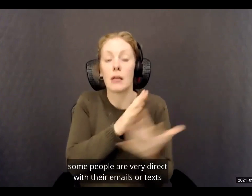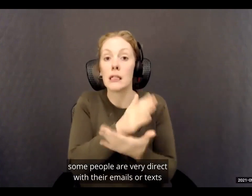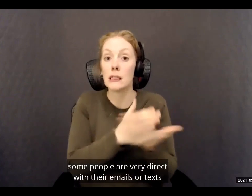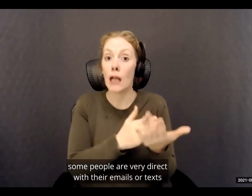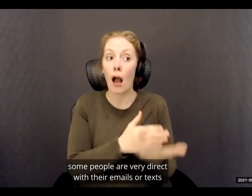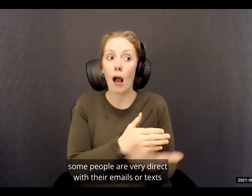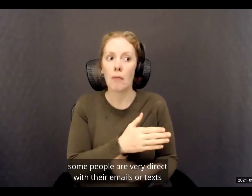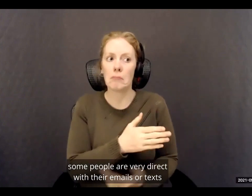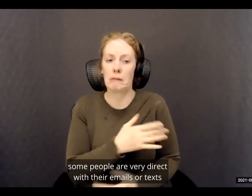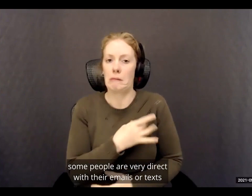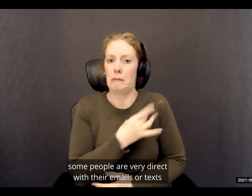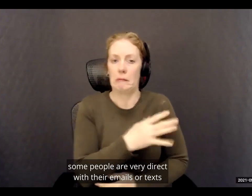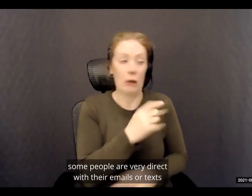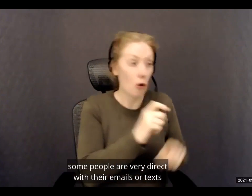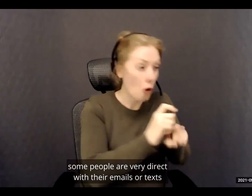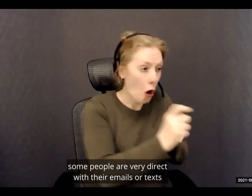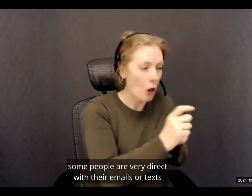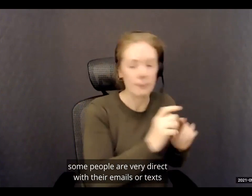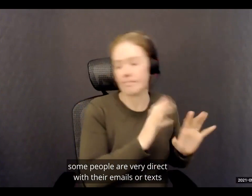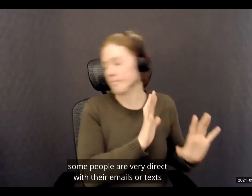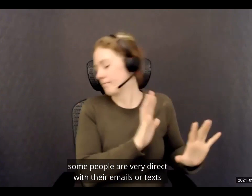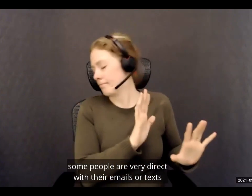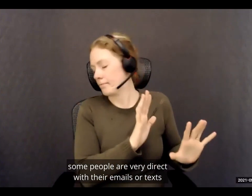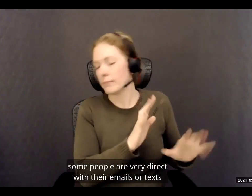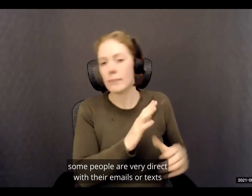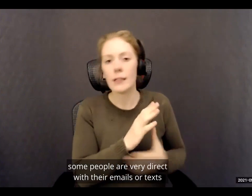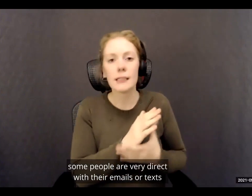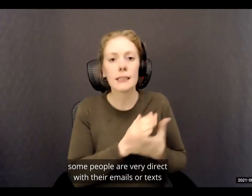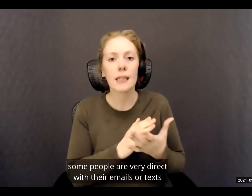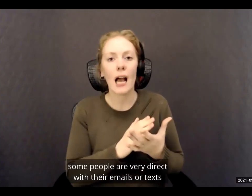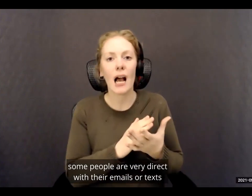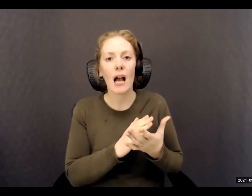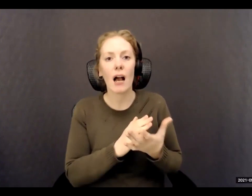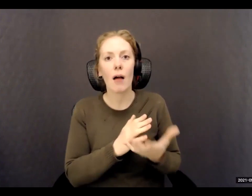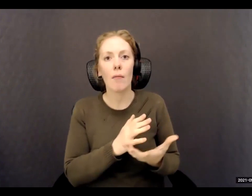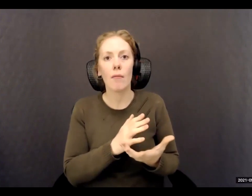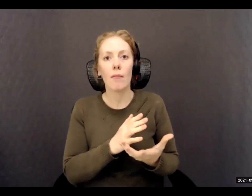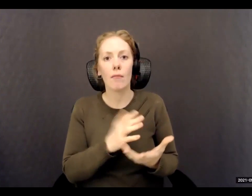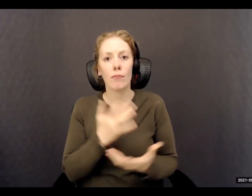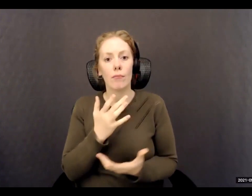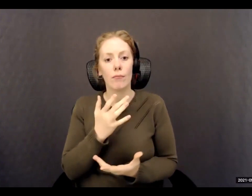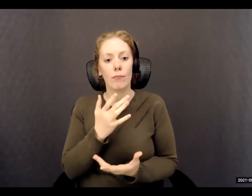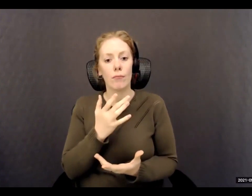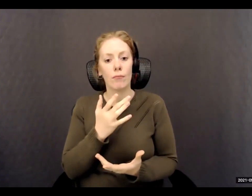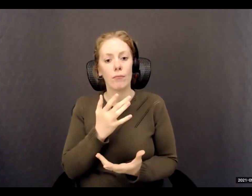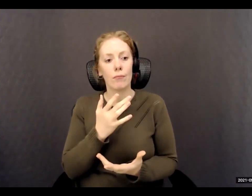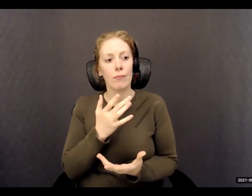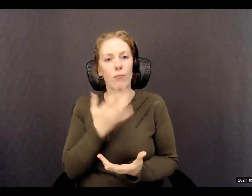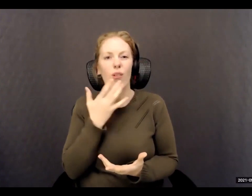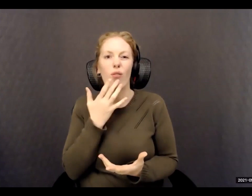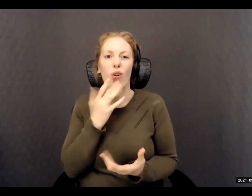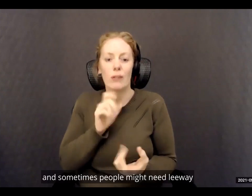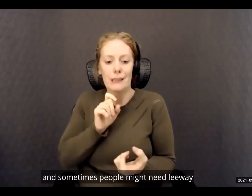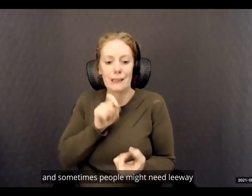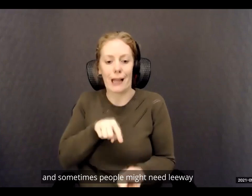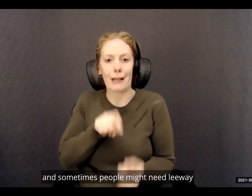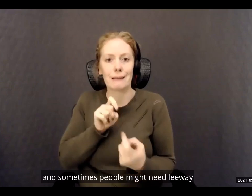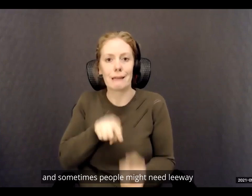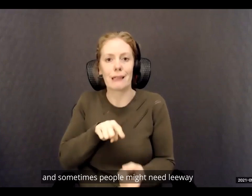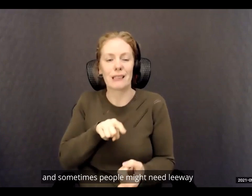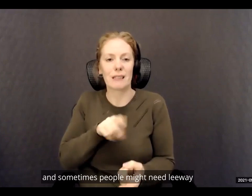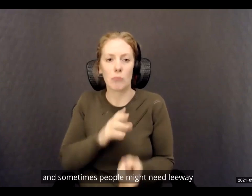people are very direct with their text, with their emails or texts.